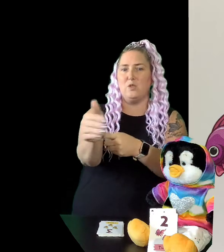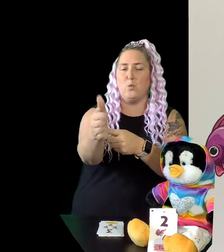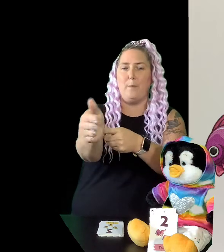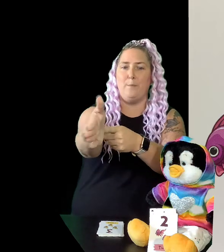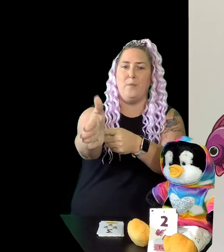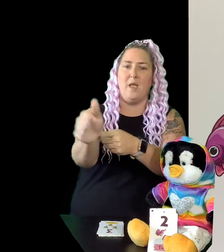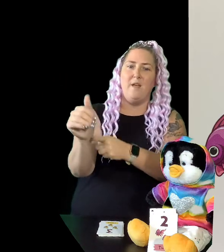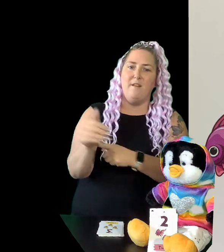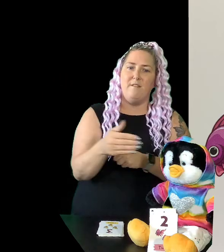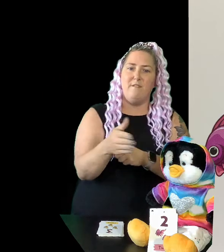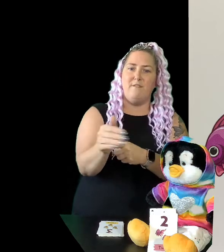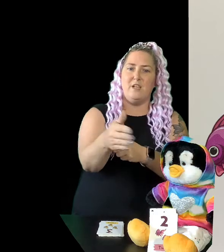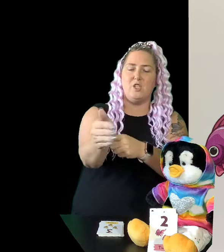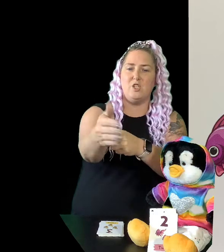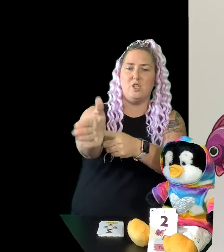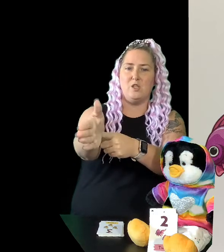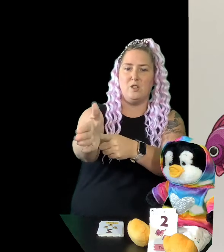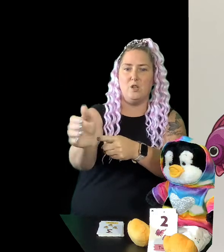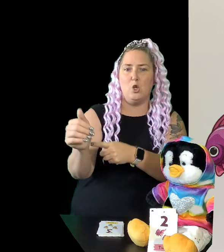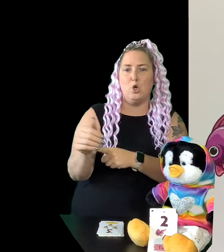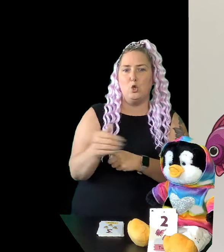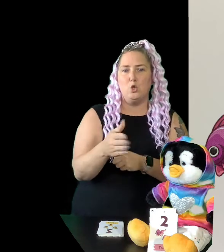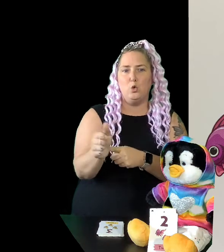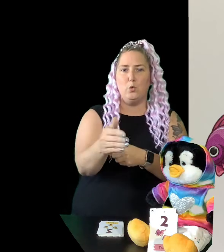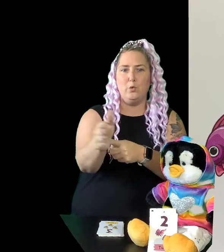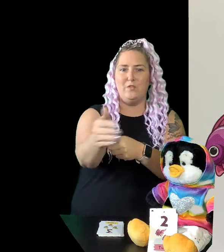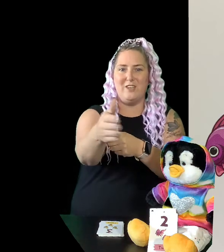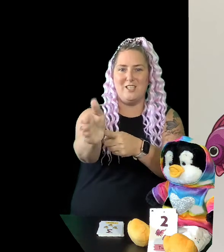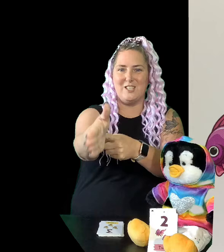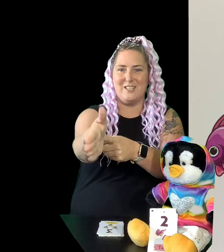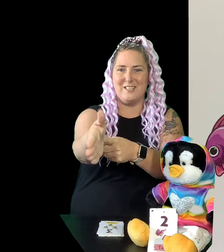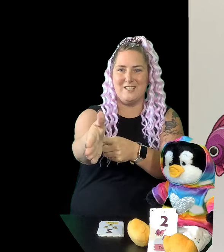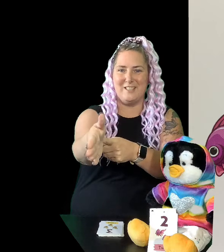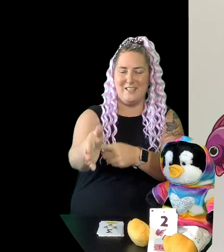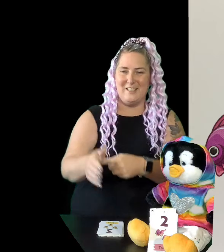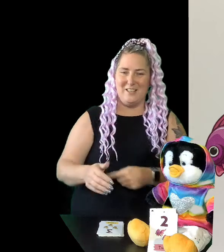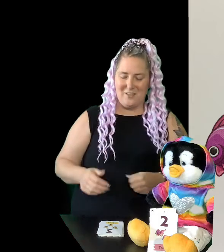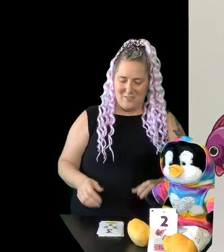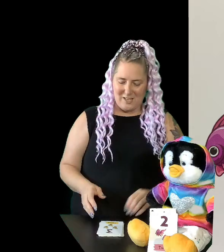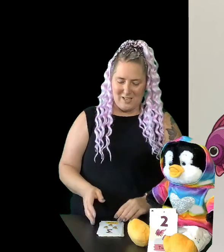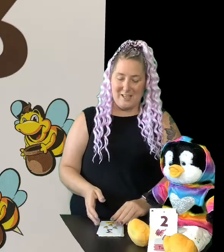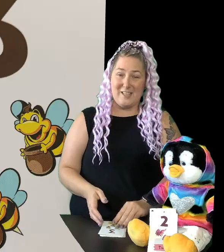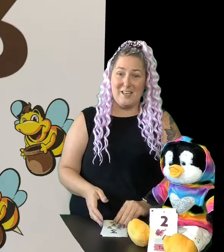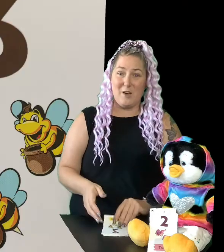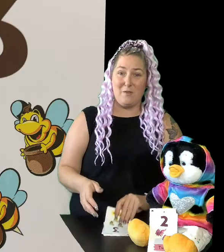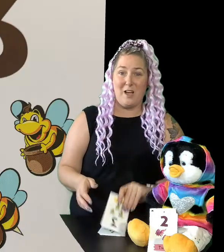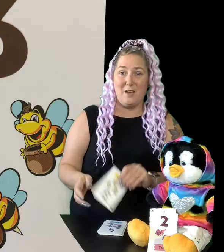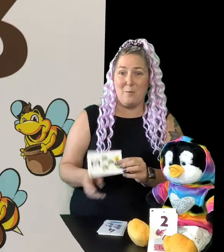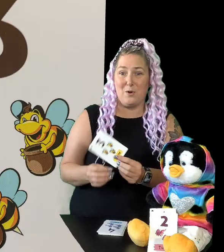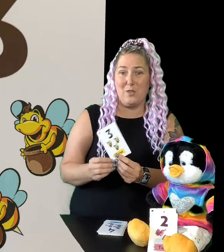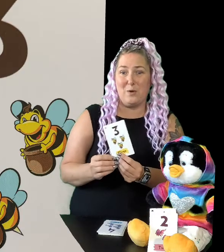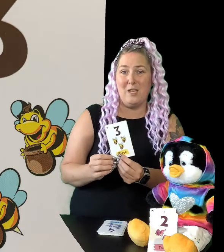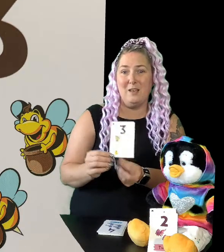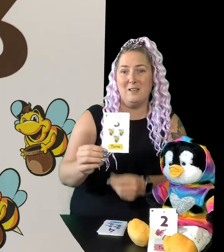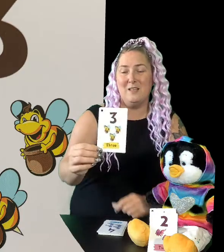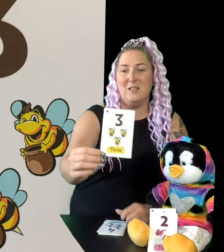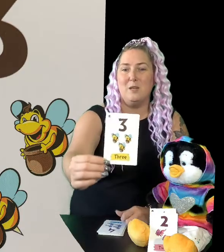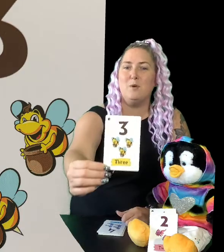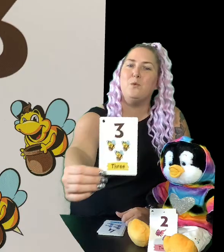swim. Fish. 2 fish. Very good. Now we've got number 3. Number 3 can